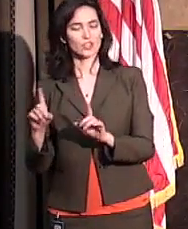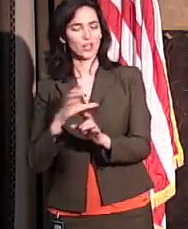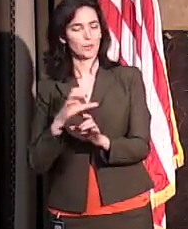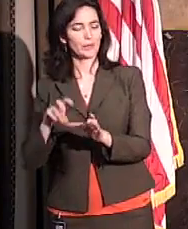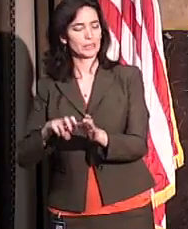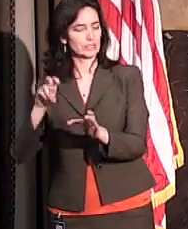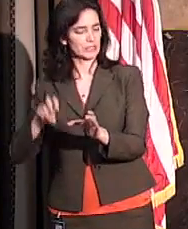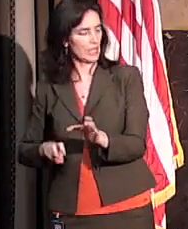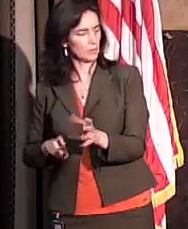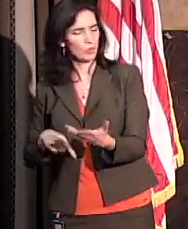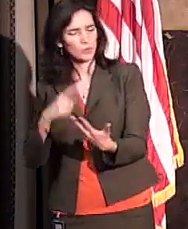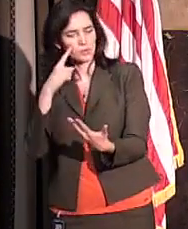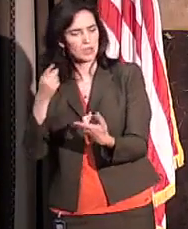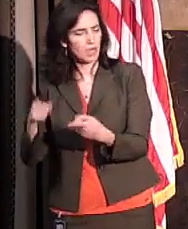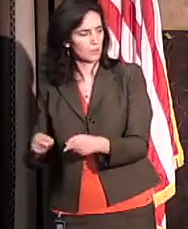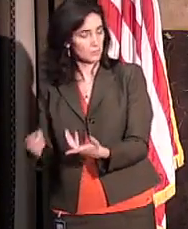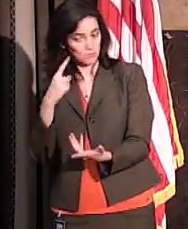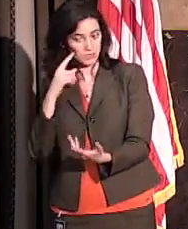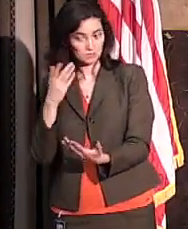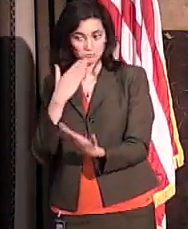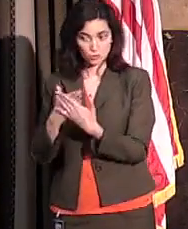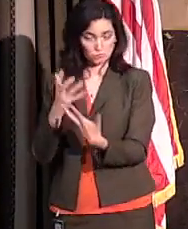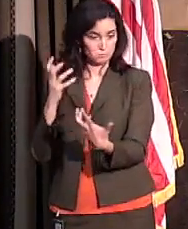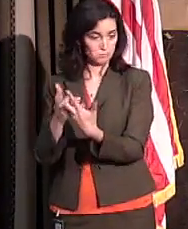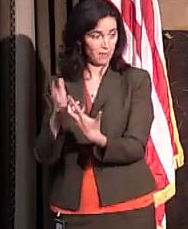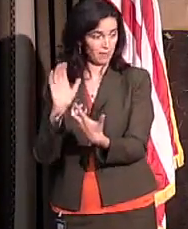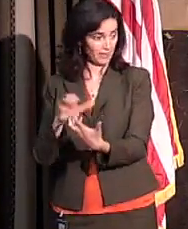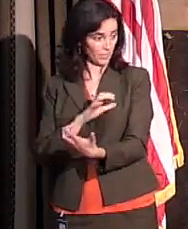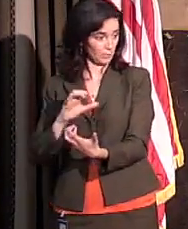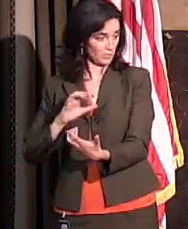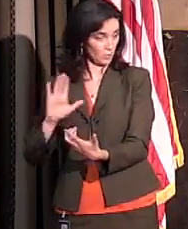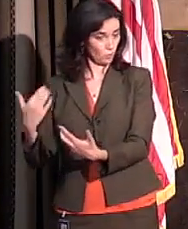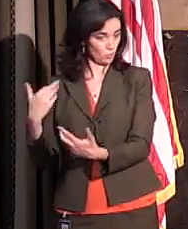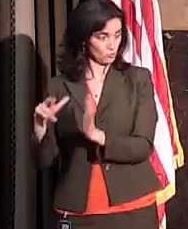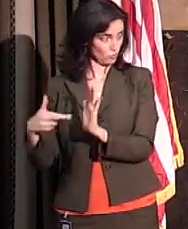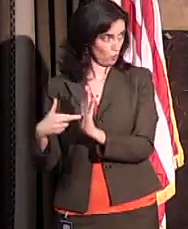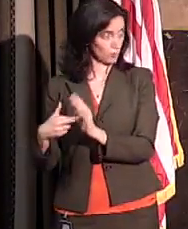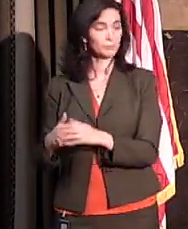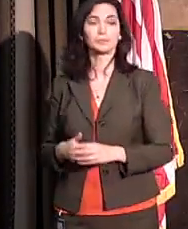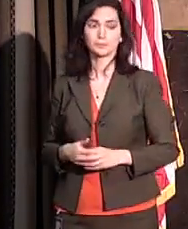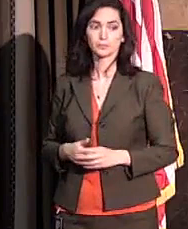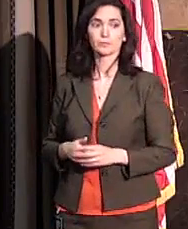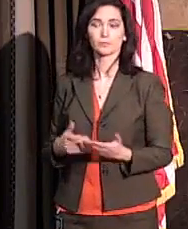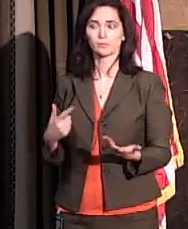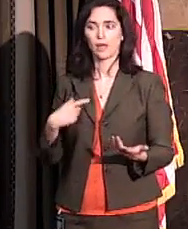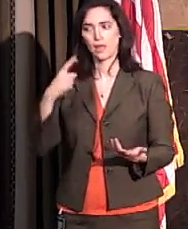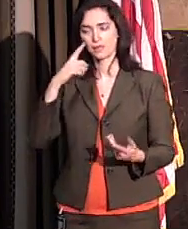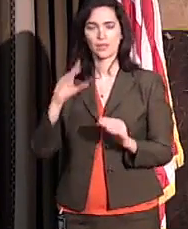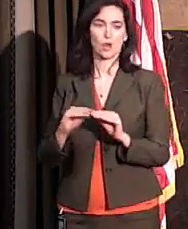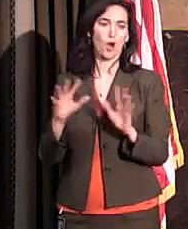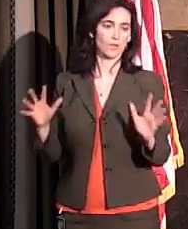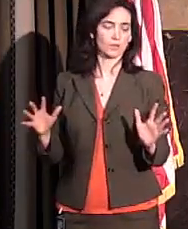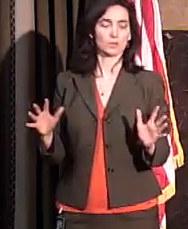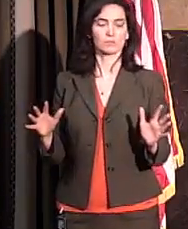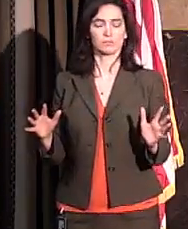chair of the Education Committee? Well, I think it is obvious and incontrovertible that he